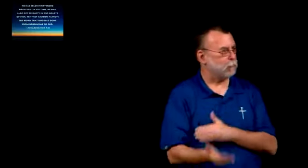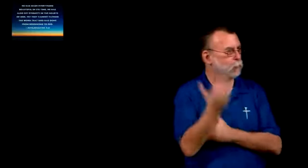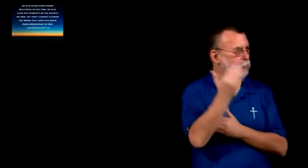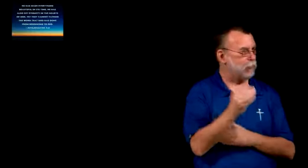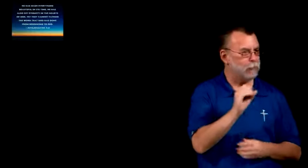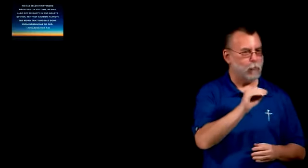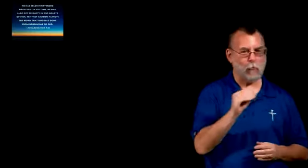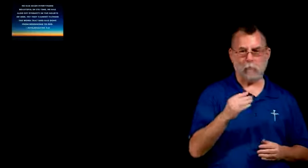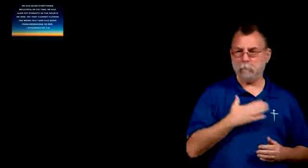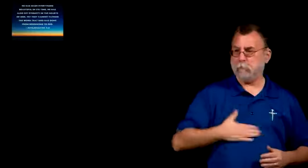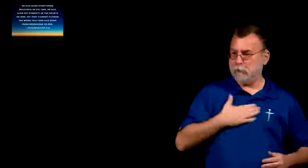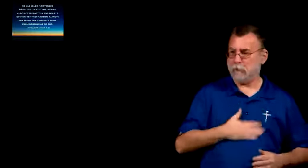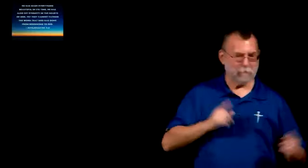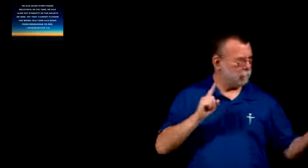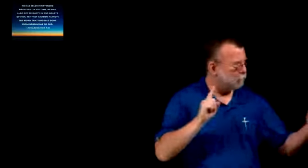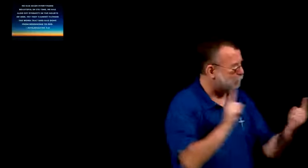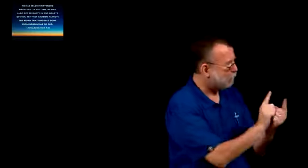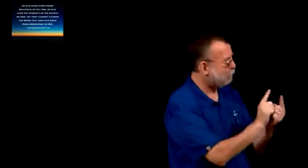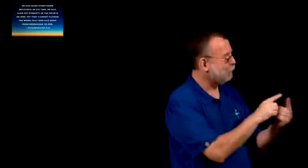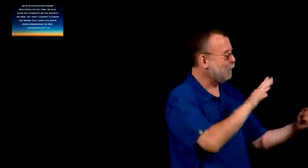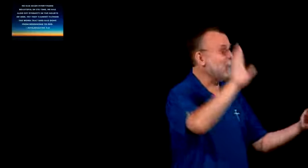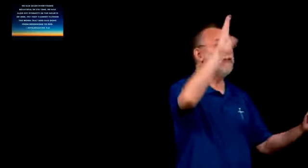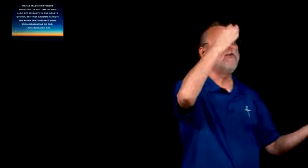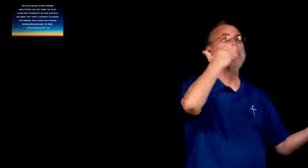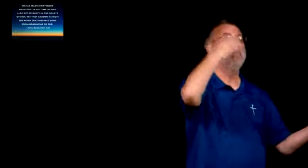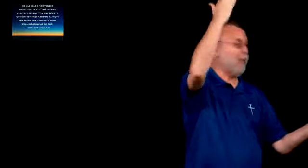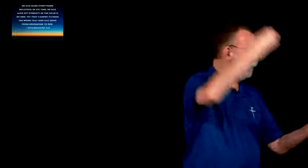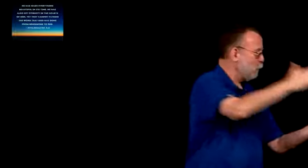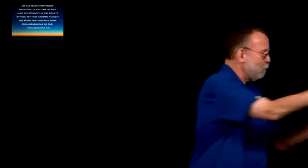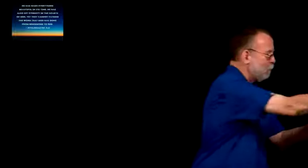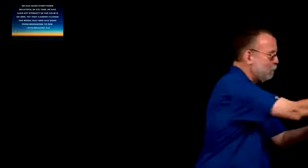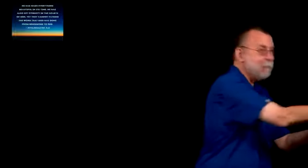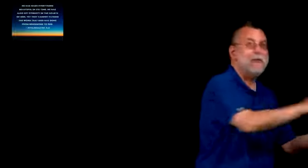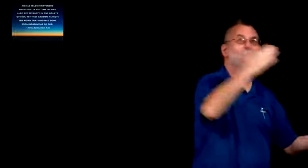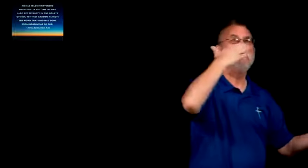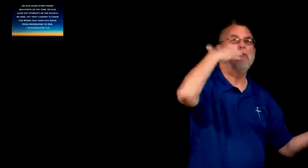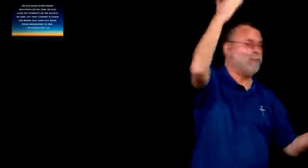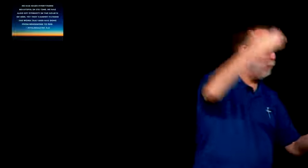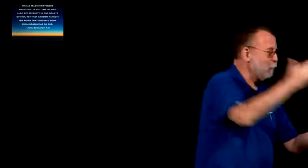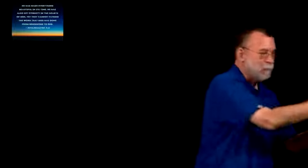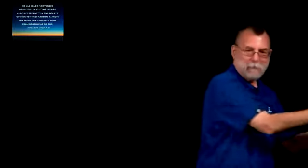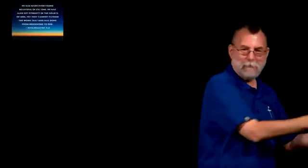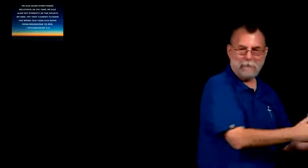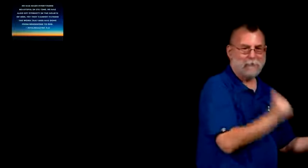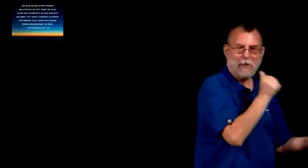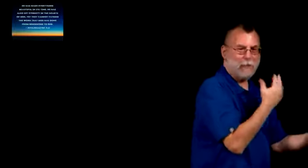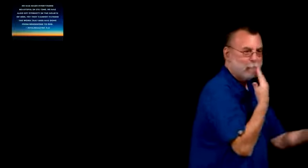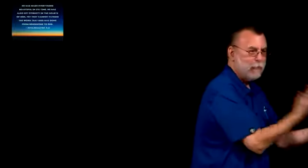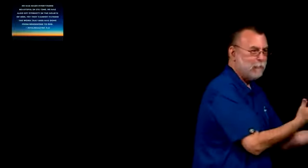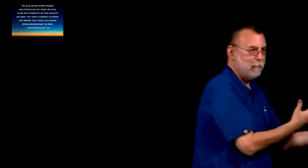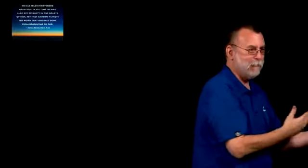was such a beautiful message this morning. So please afterwards thank the Lord and go and, you know, give Renza,